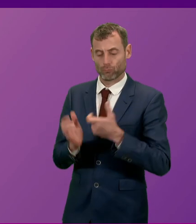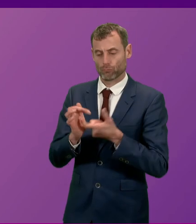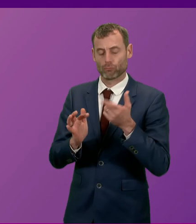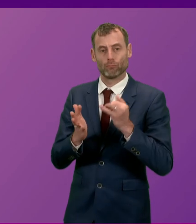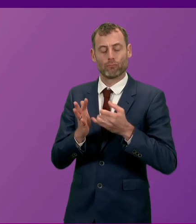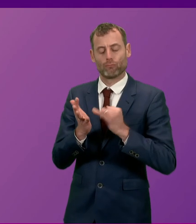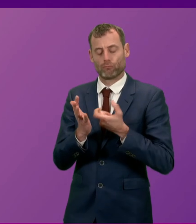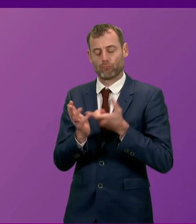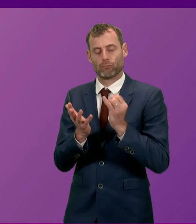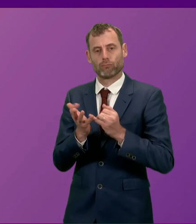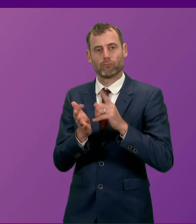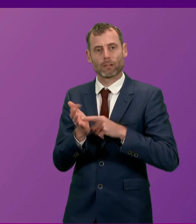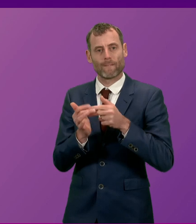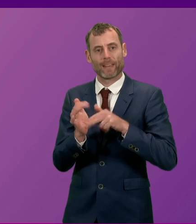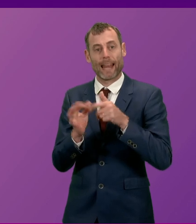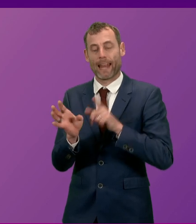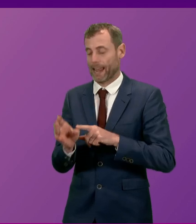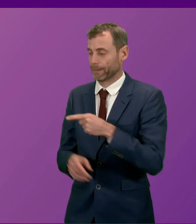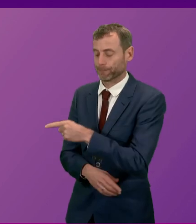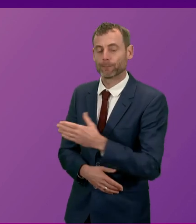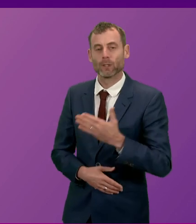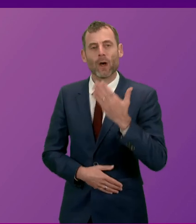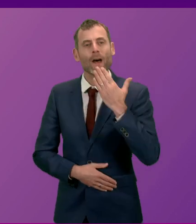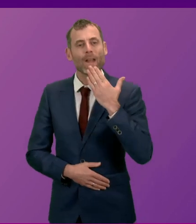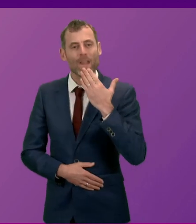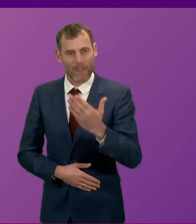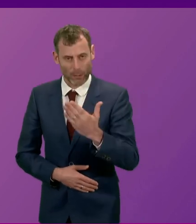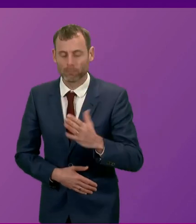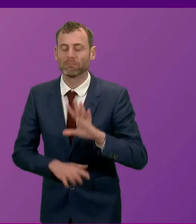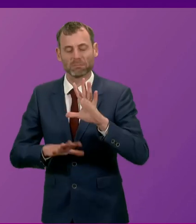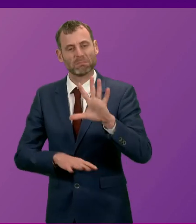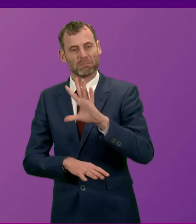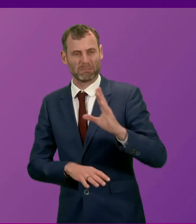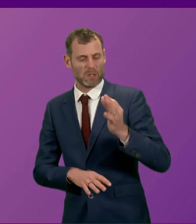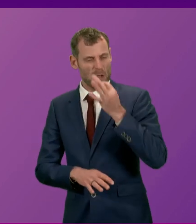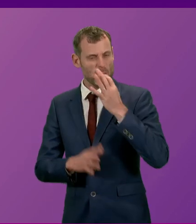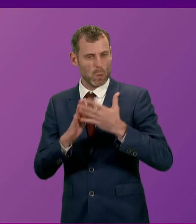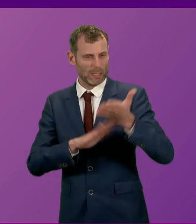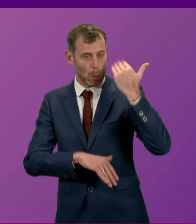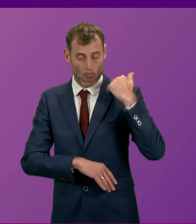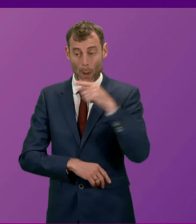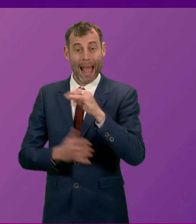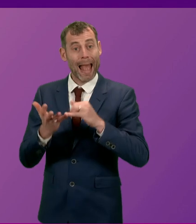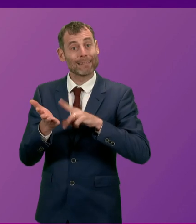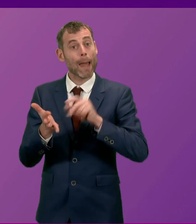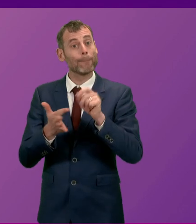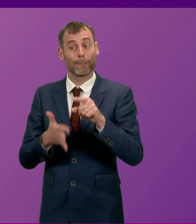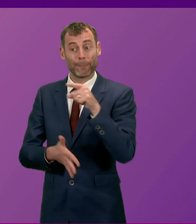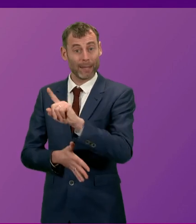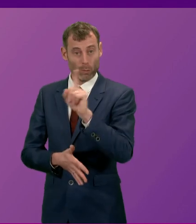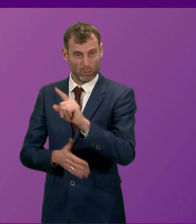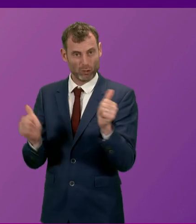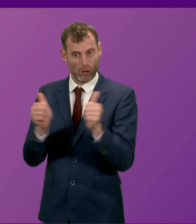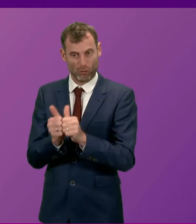you, President Officer. Just weeks ago, the SNP released almost 500 prisoners early before they had served